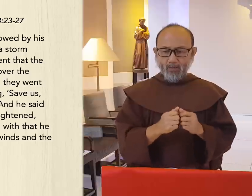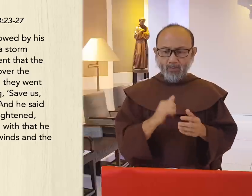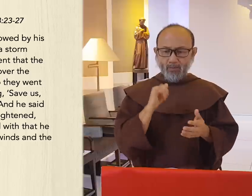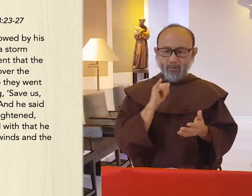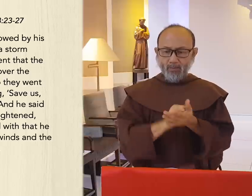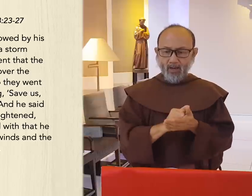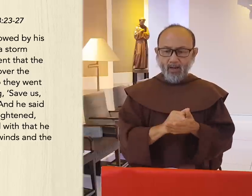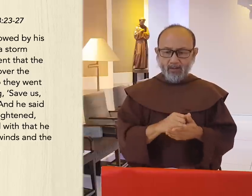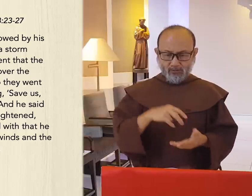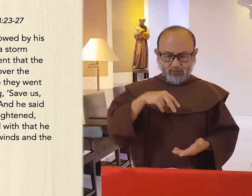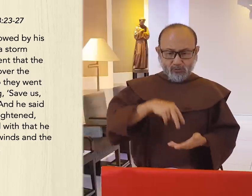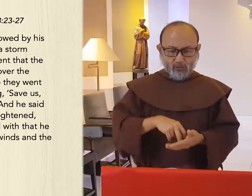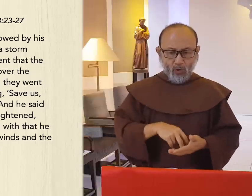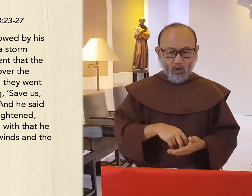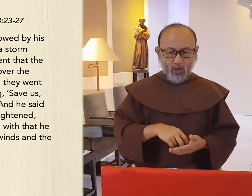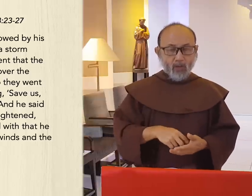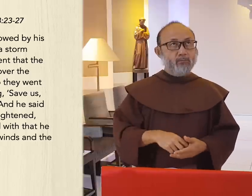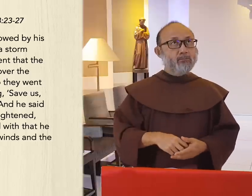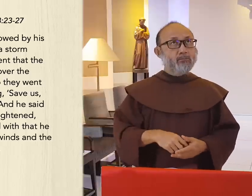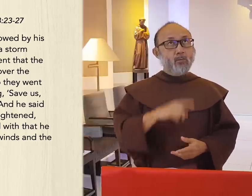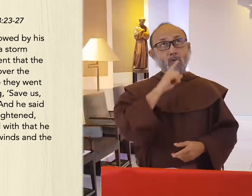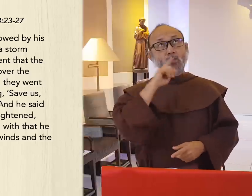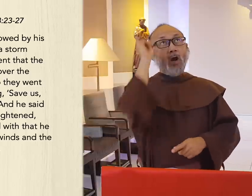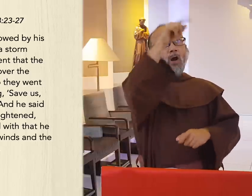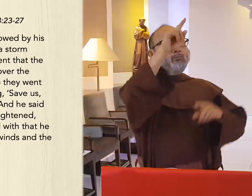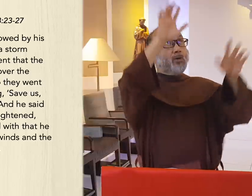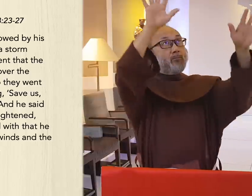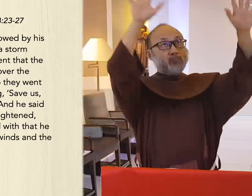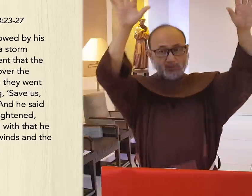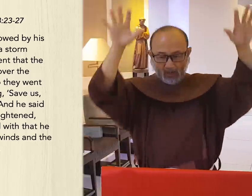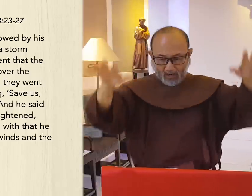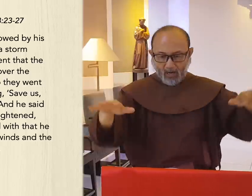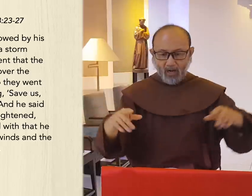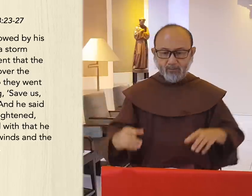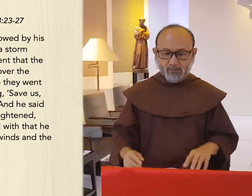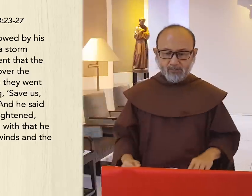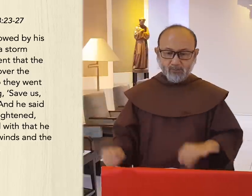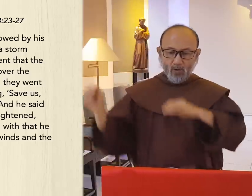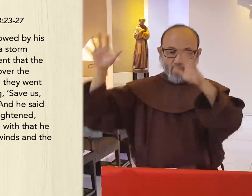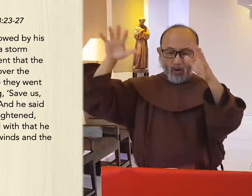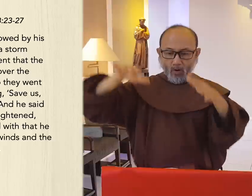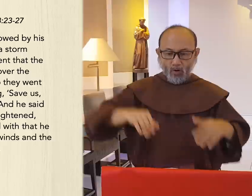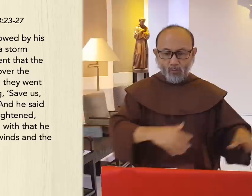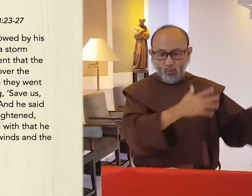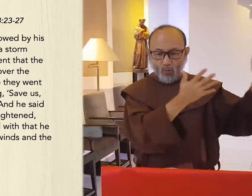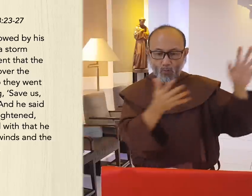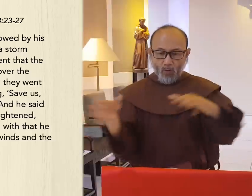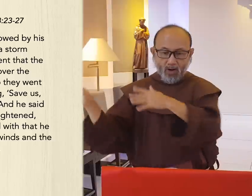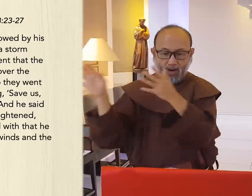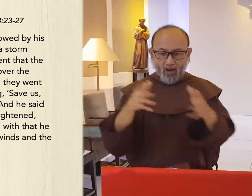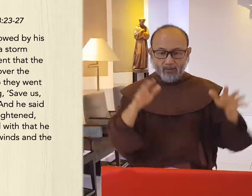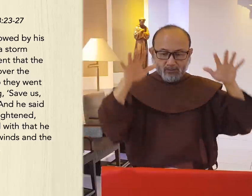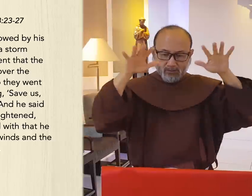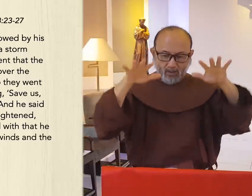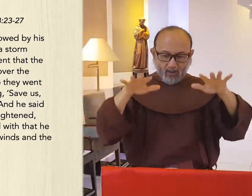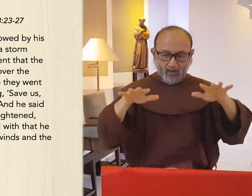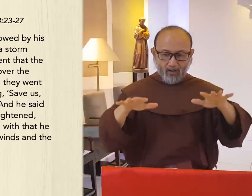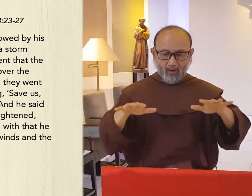And with that he stood up and rebuked the winds and the sea,